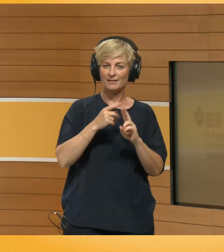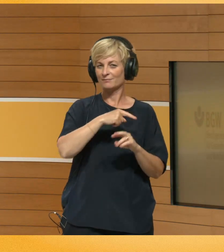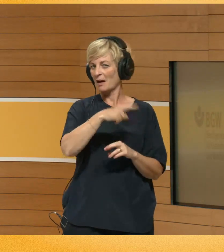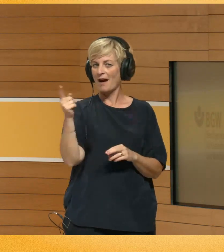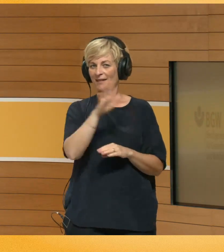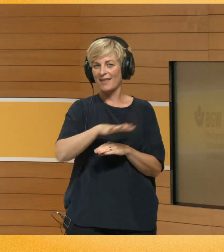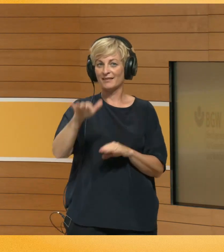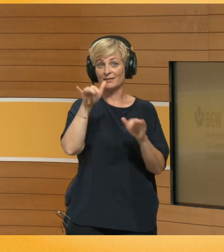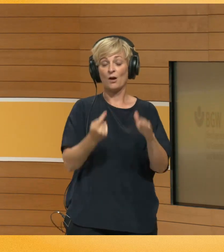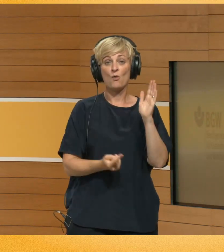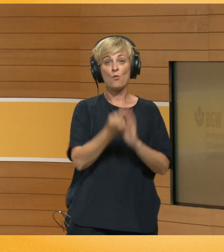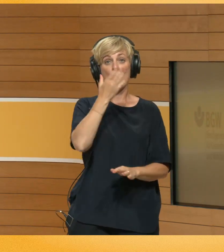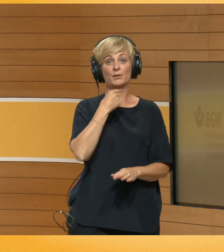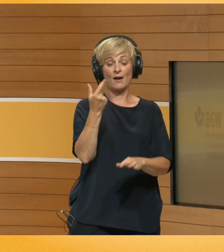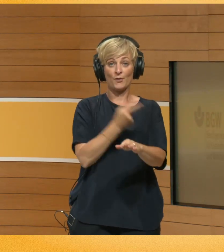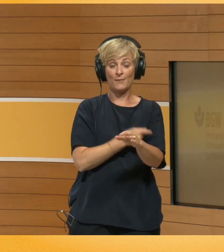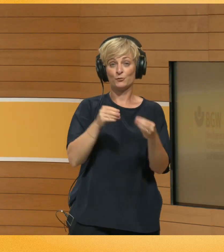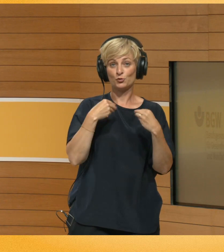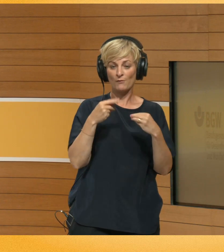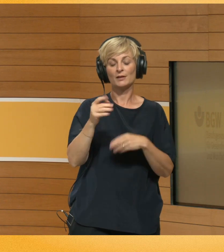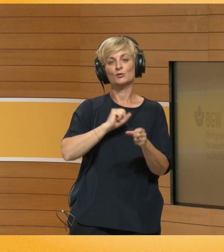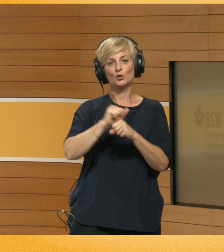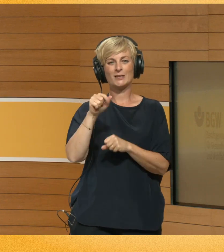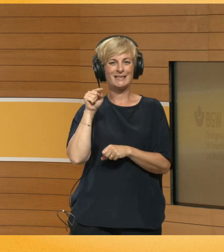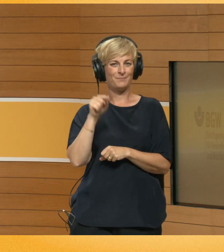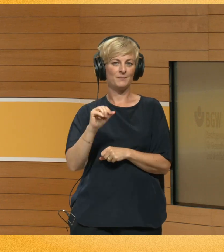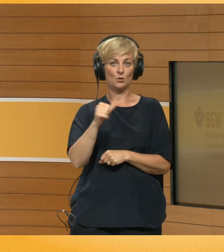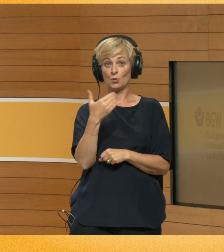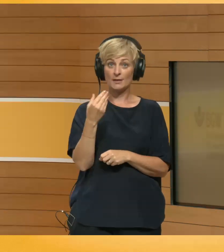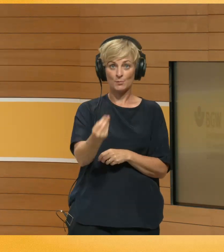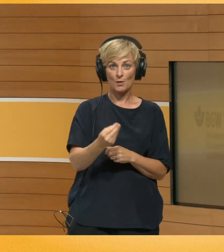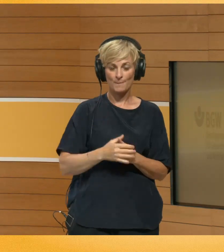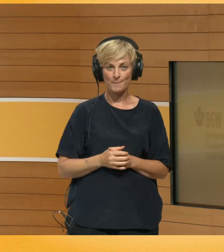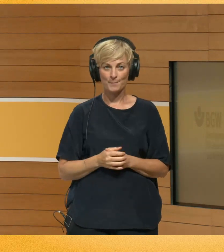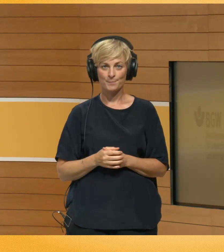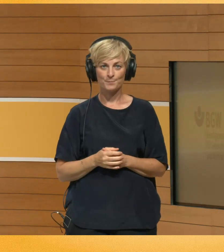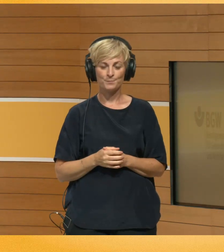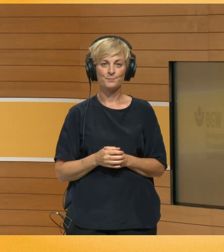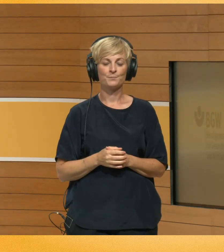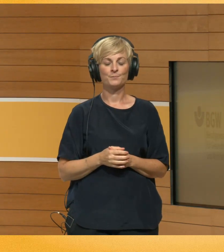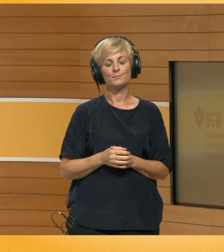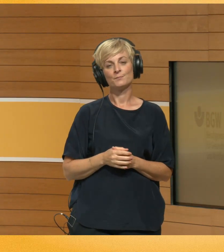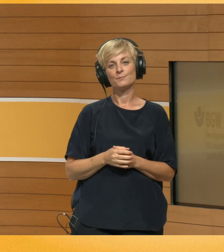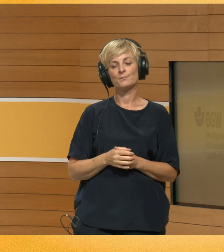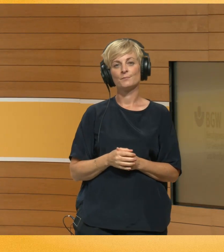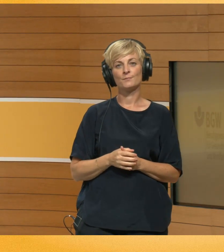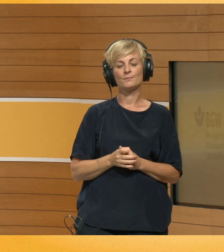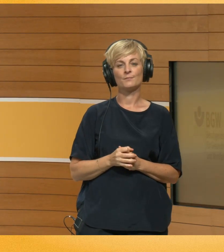receiving or reception of vaccine did not necessarily result in